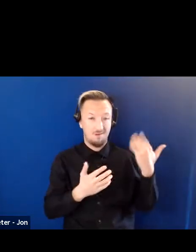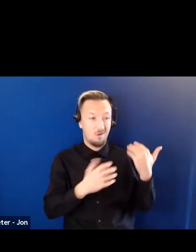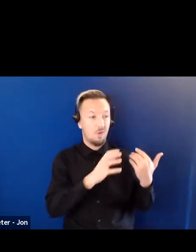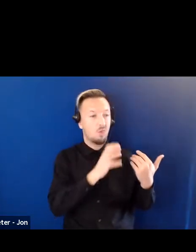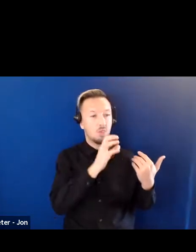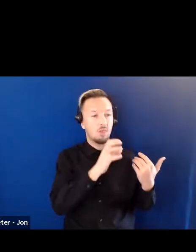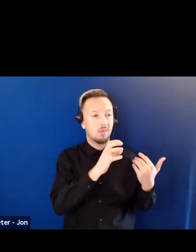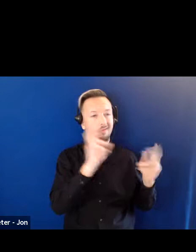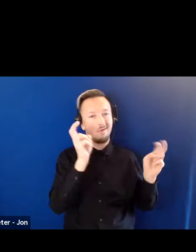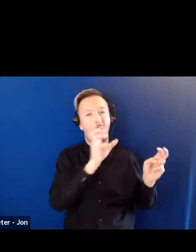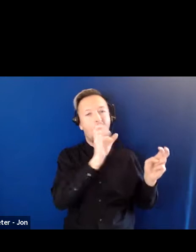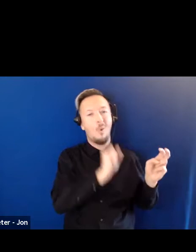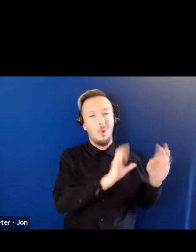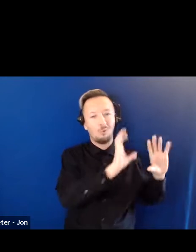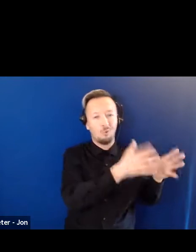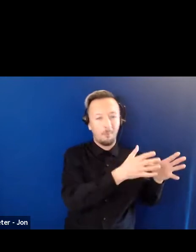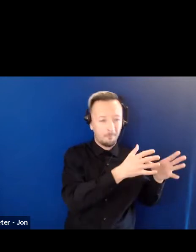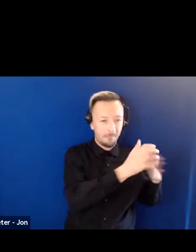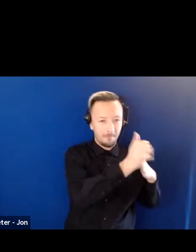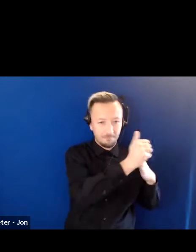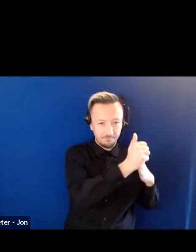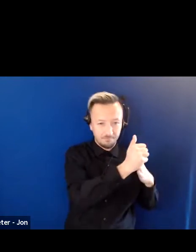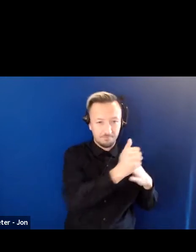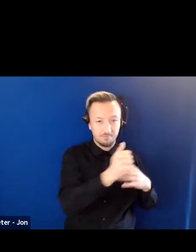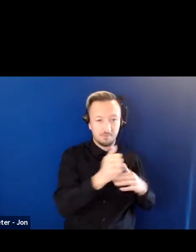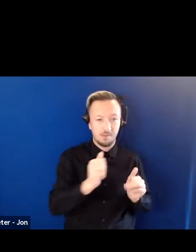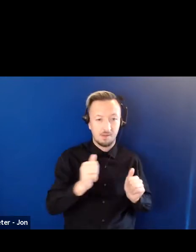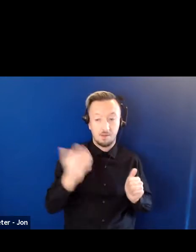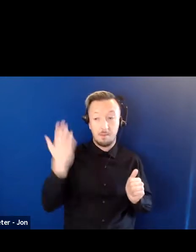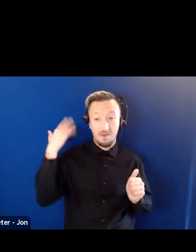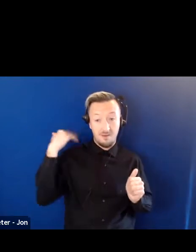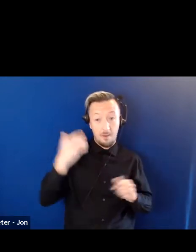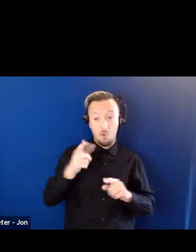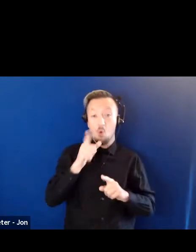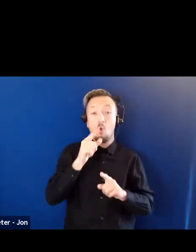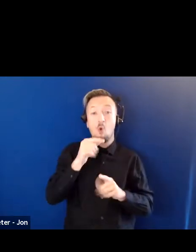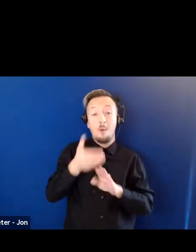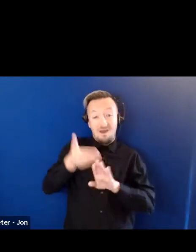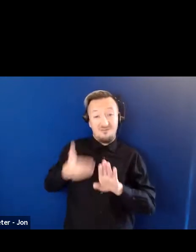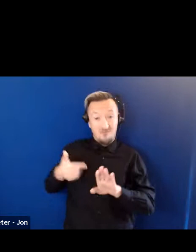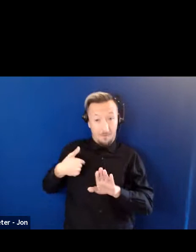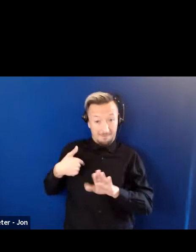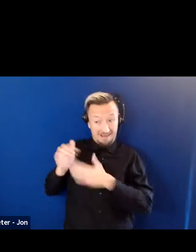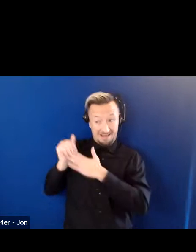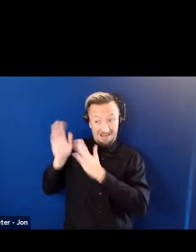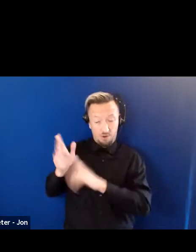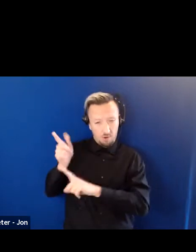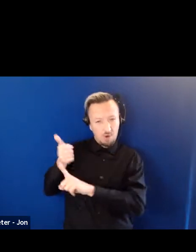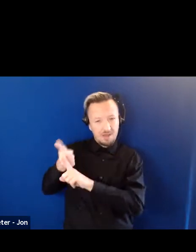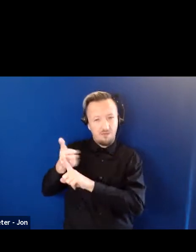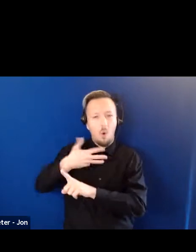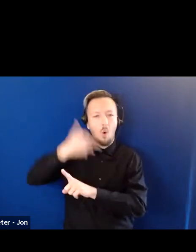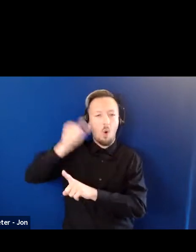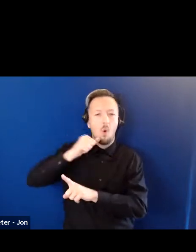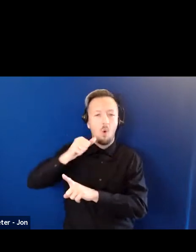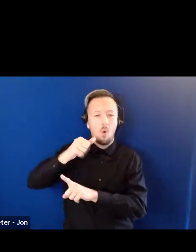generation? My predecessor was an older Caucasian woman, and I became